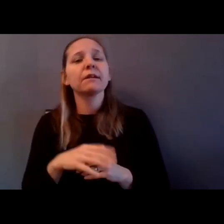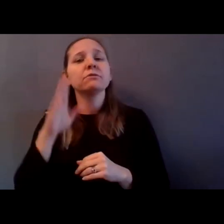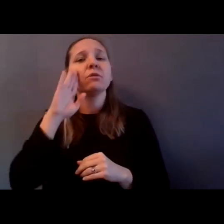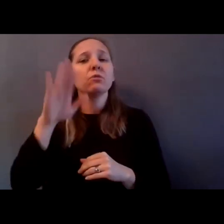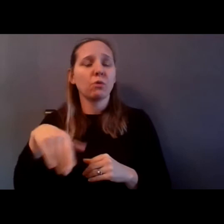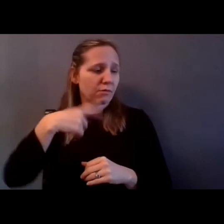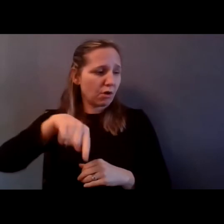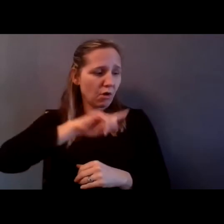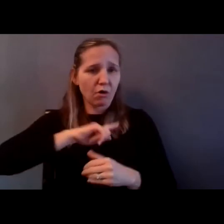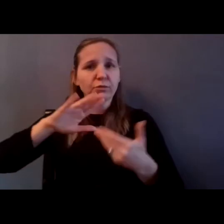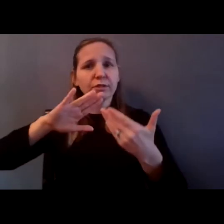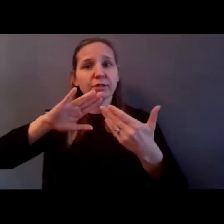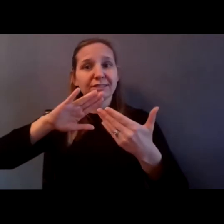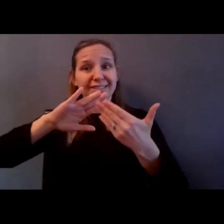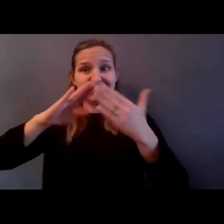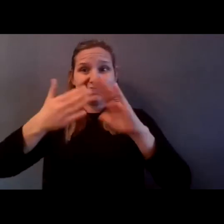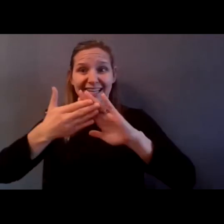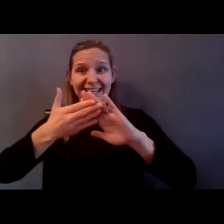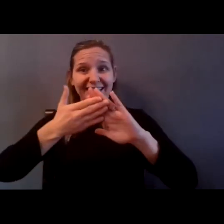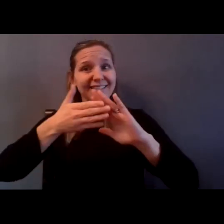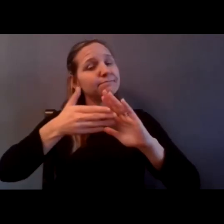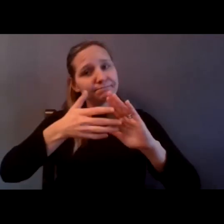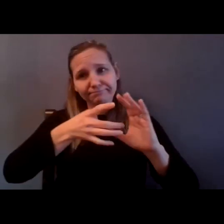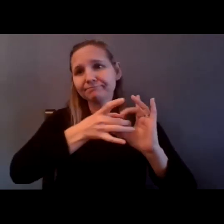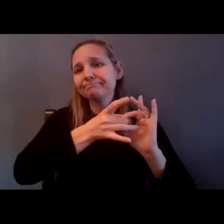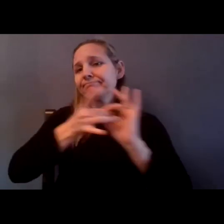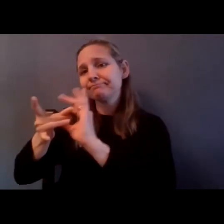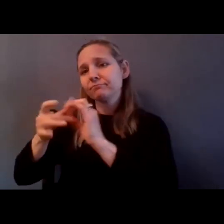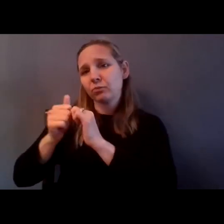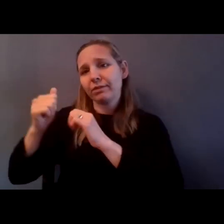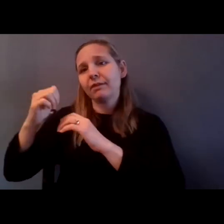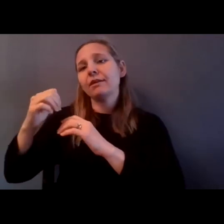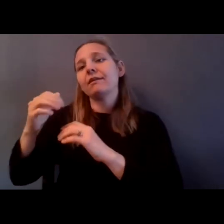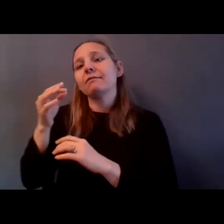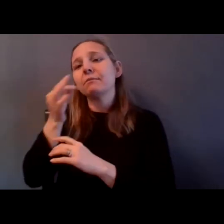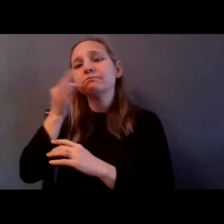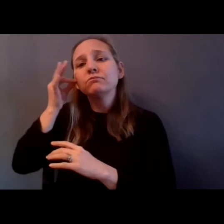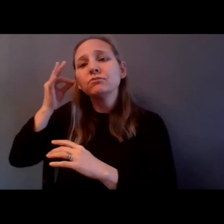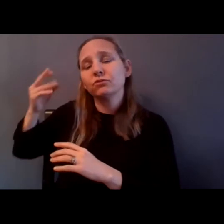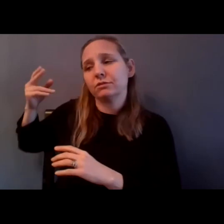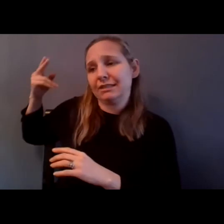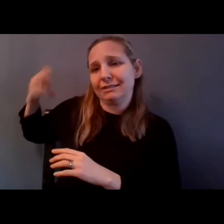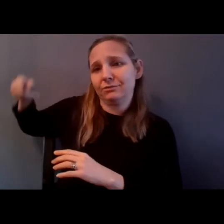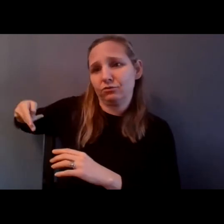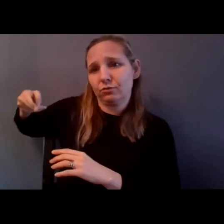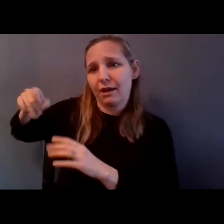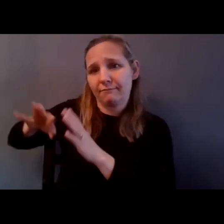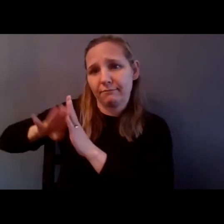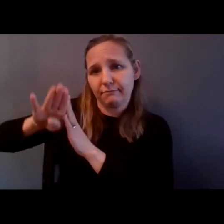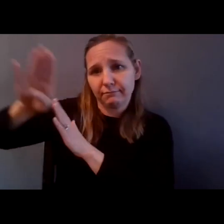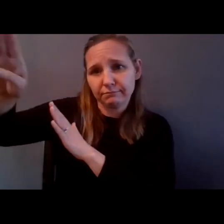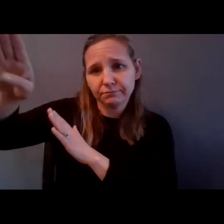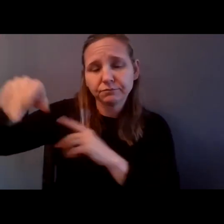is directly tied to our indigenous heritage of the development. I recently came across a picture